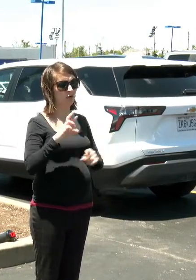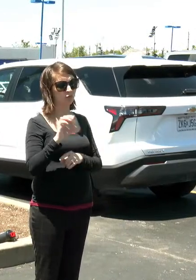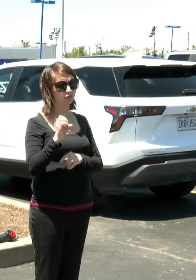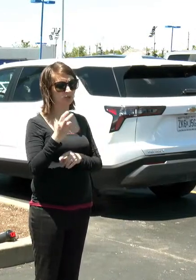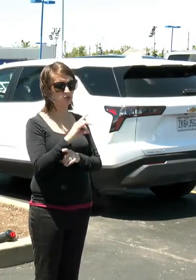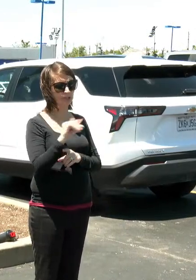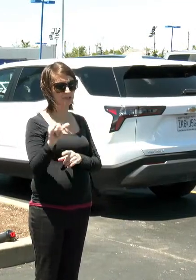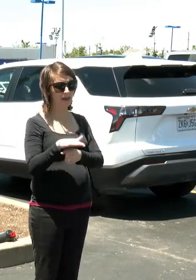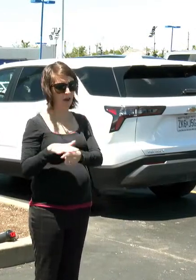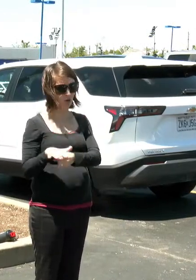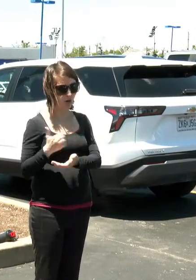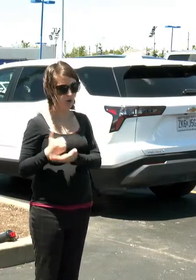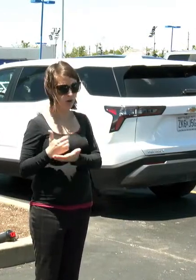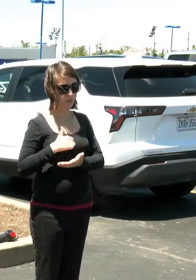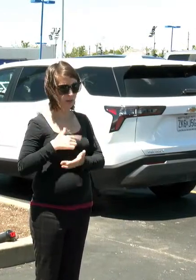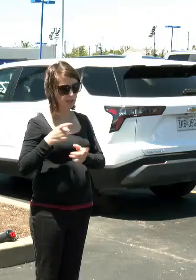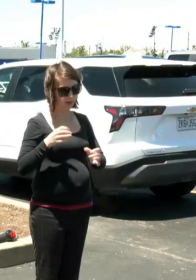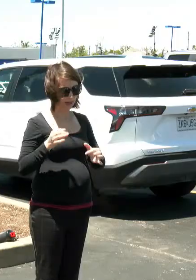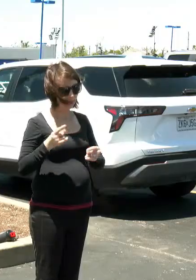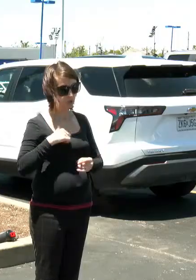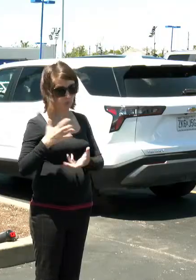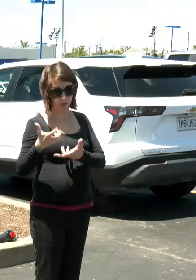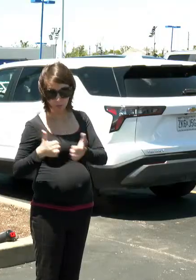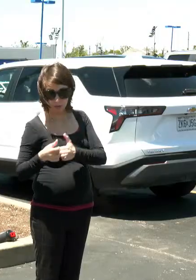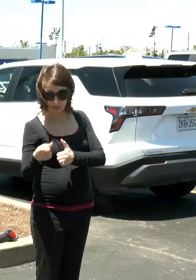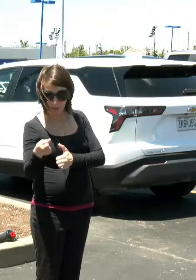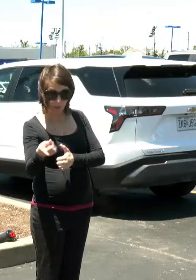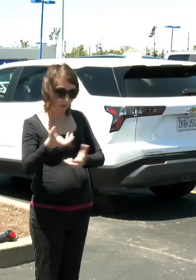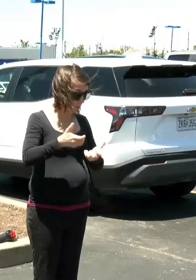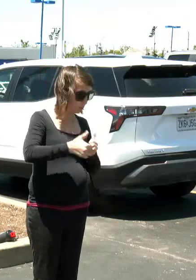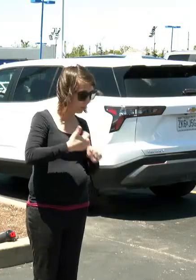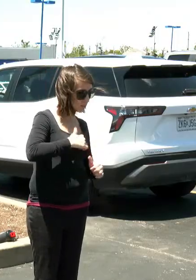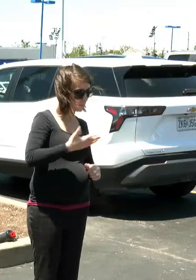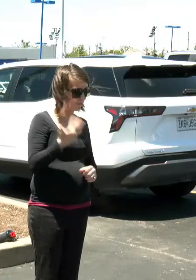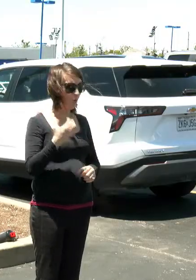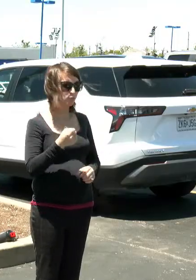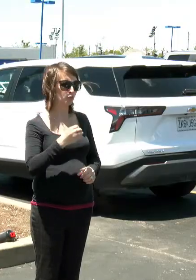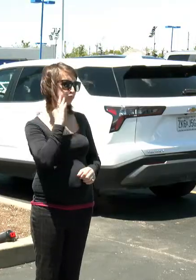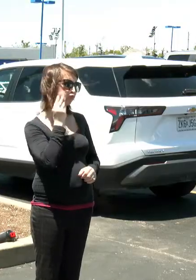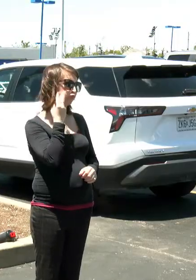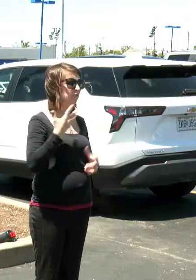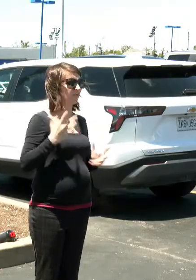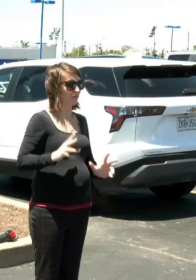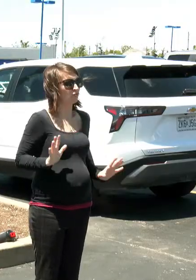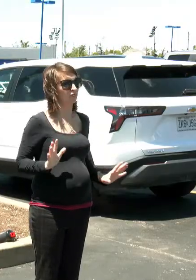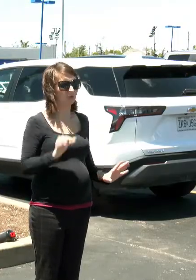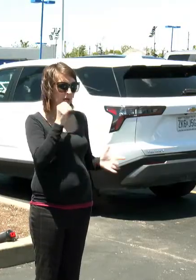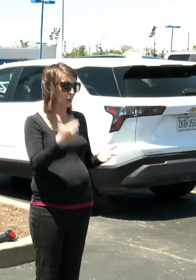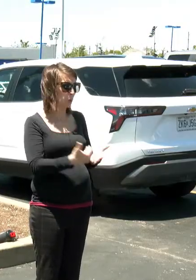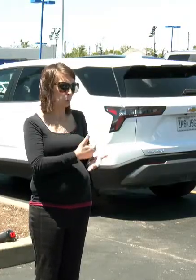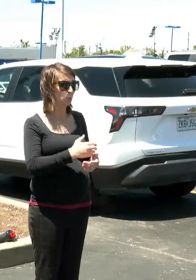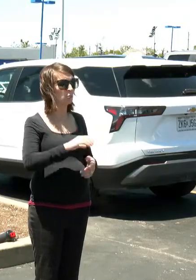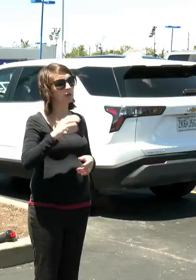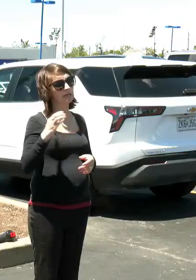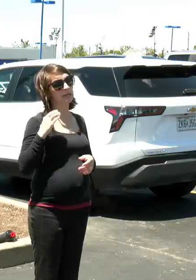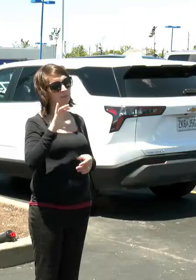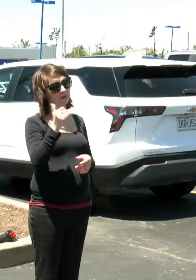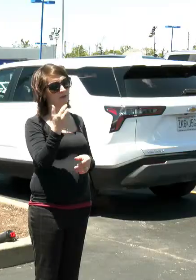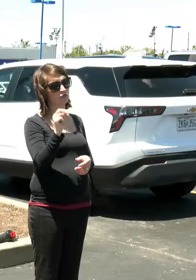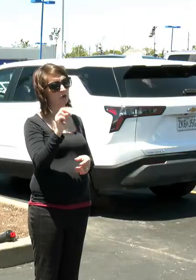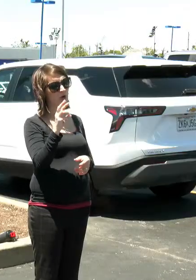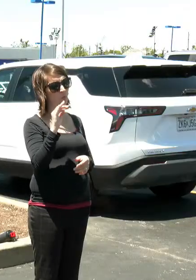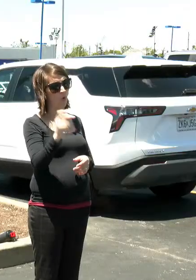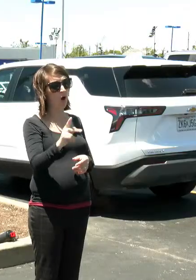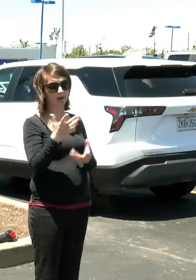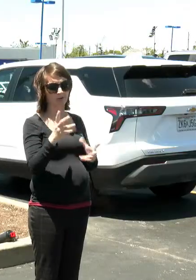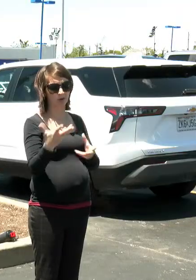are helping us manage this. We've worked with them. They worked with us before, so this is very familiar. So Captain John Walk has been he's been involved with